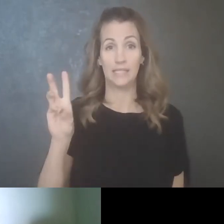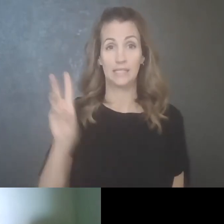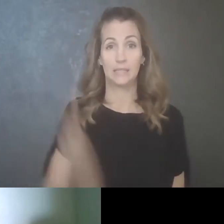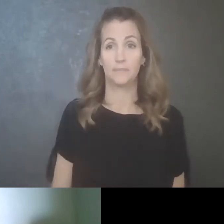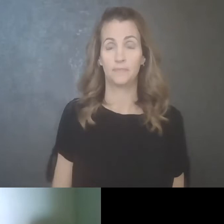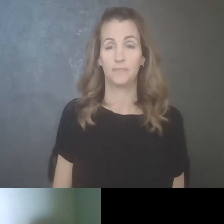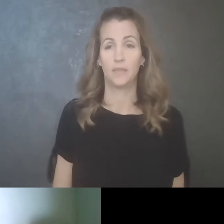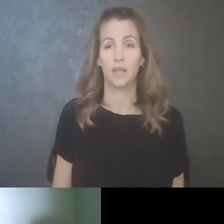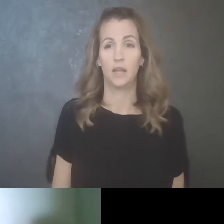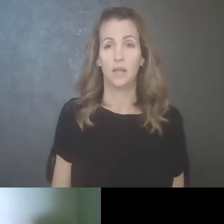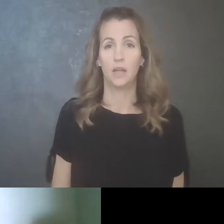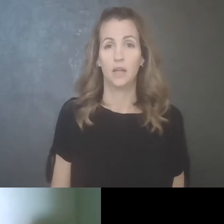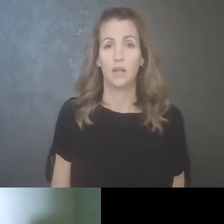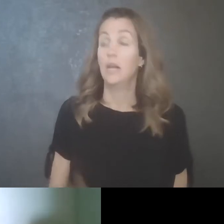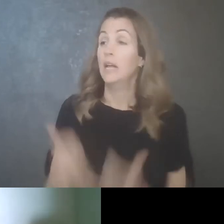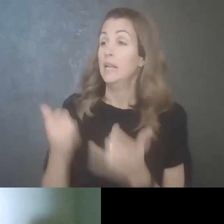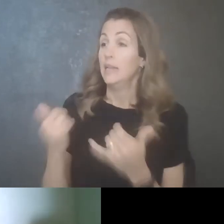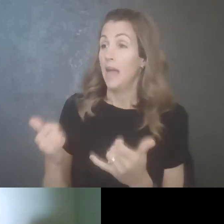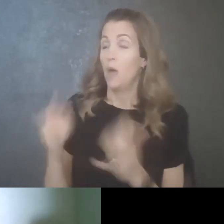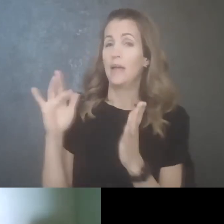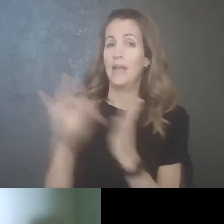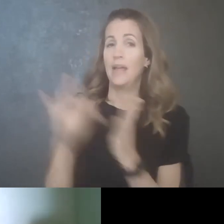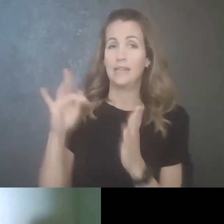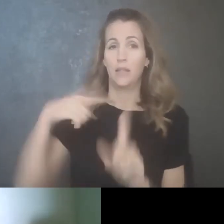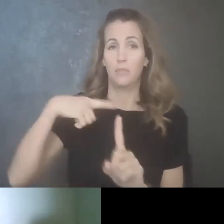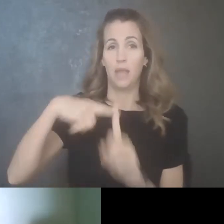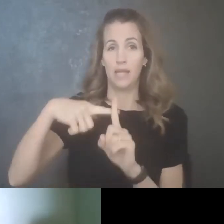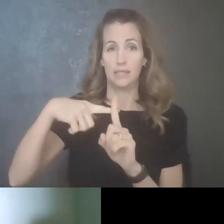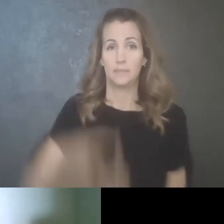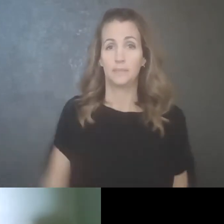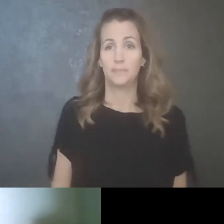Perfect. Now I want you to just hit the plus. We're going to hit add.